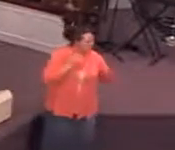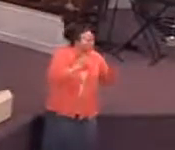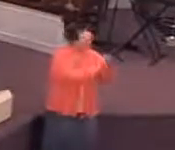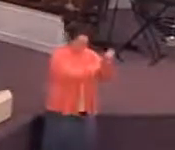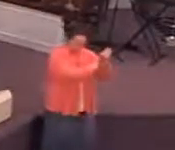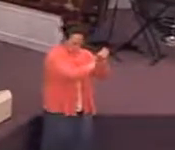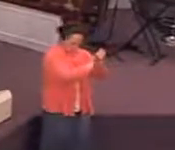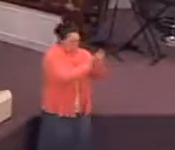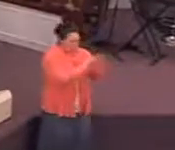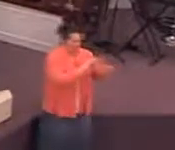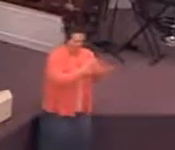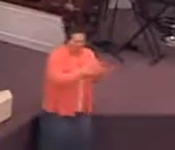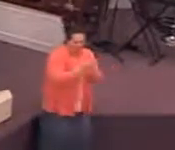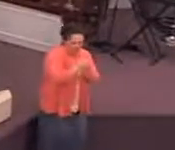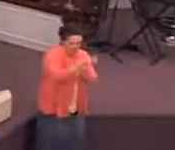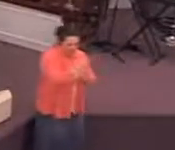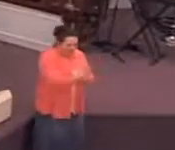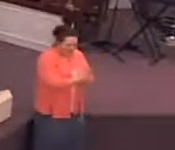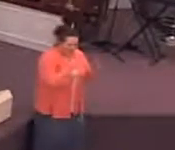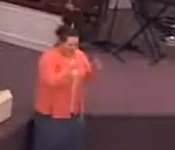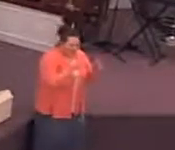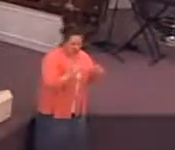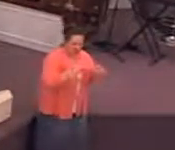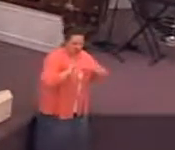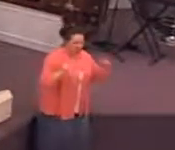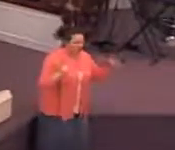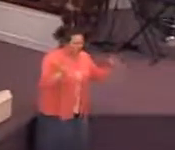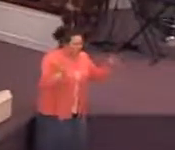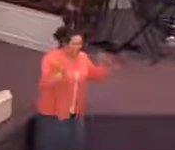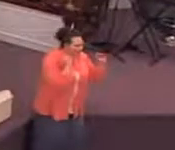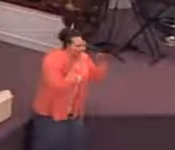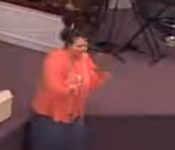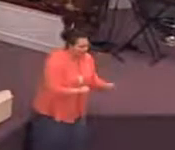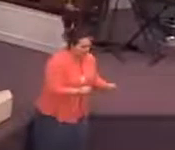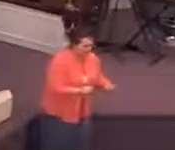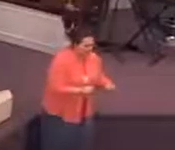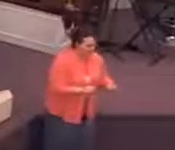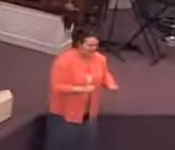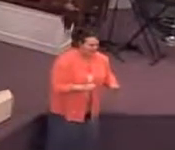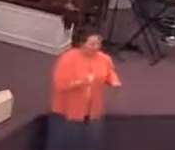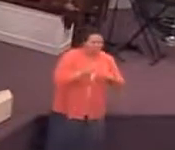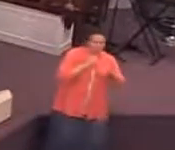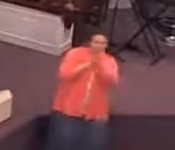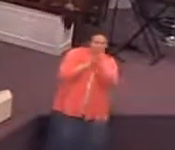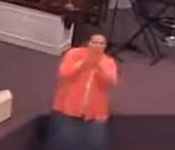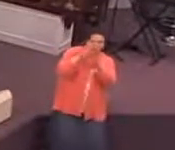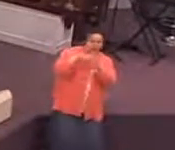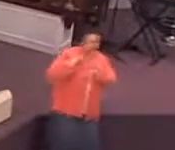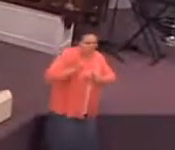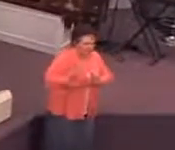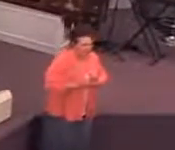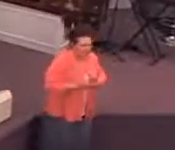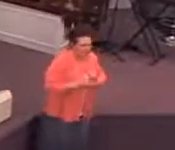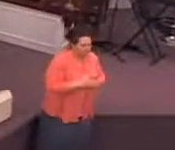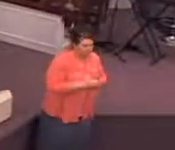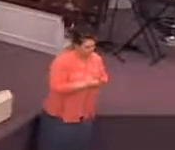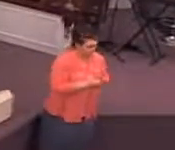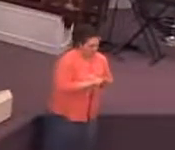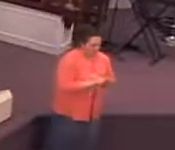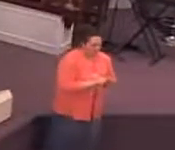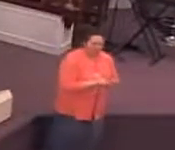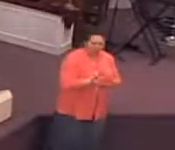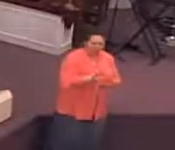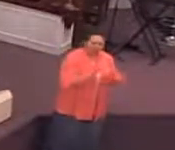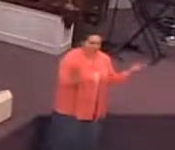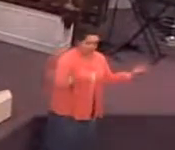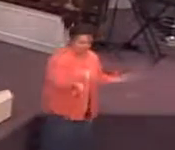doing everything they can and what they can get away with. I'm here to remind us tonight that the only thing that is keeping